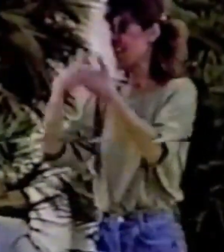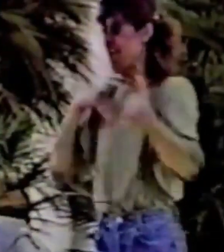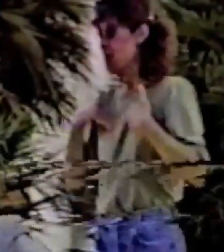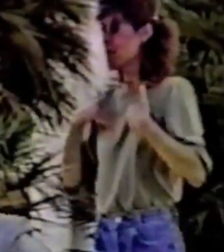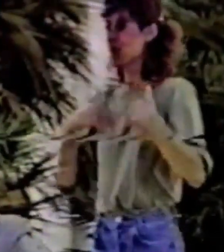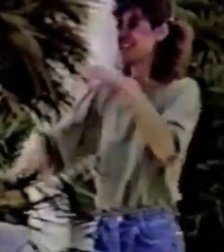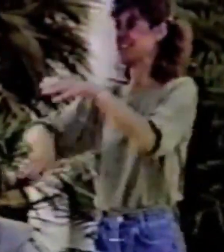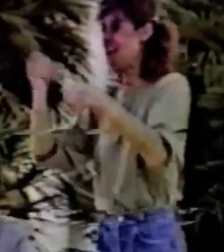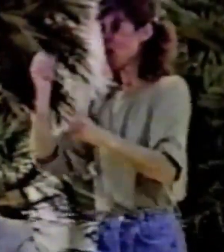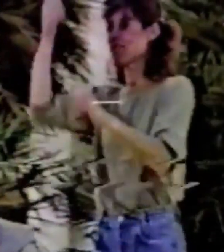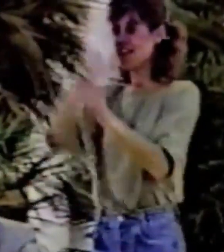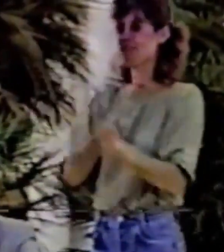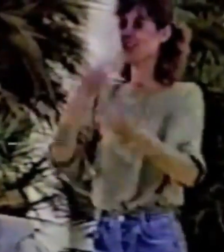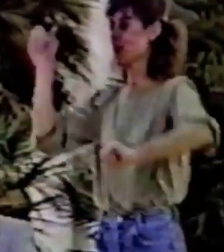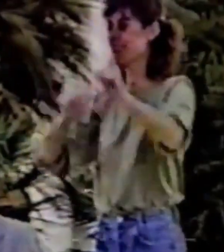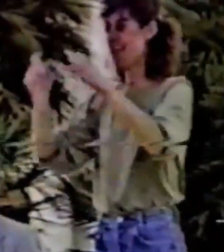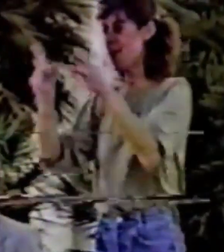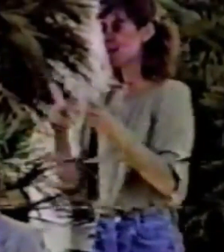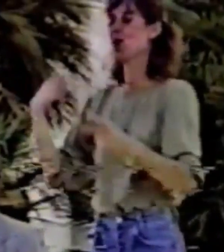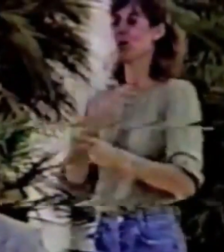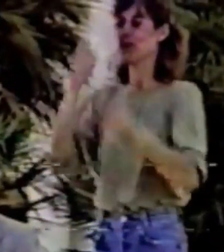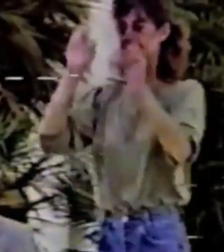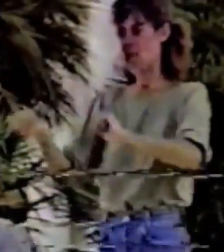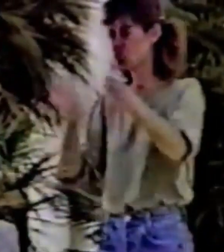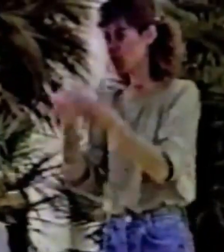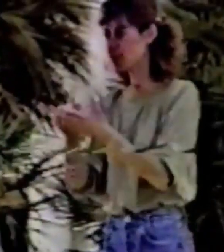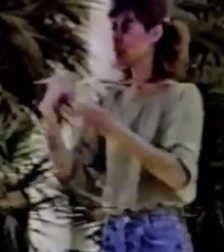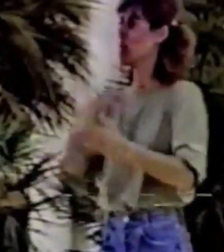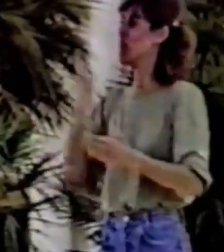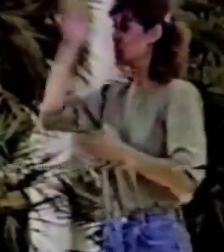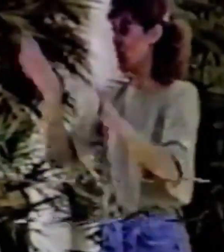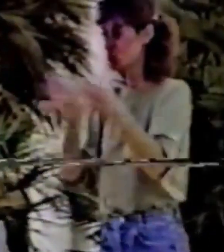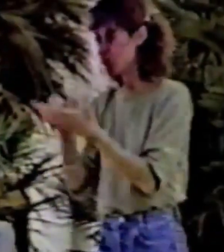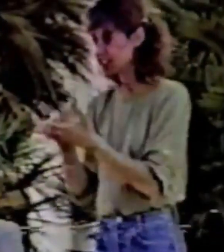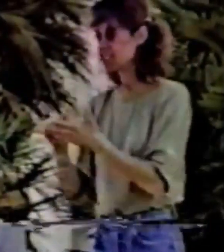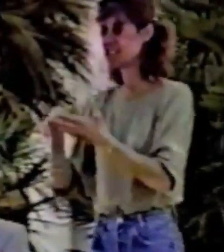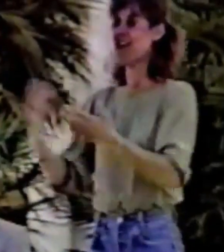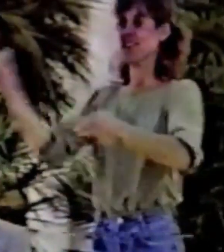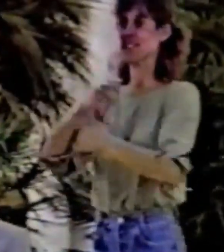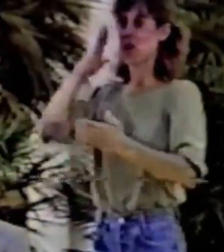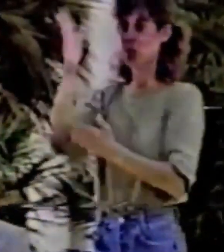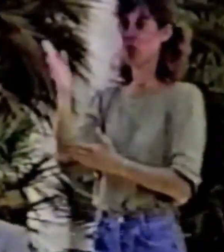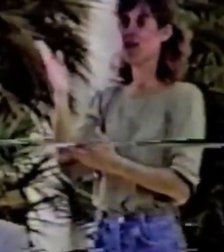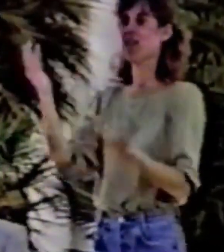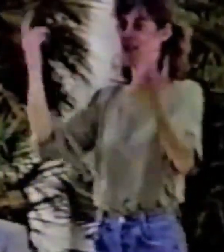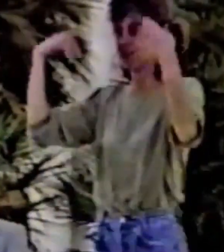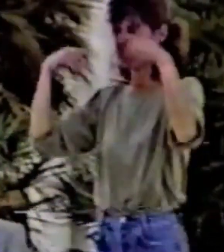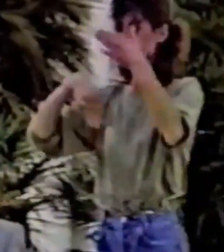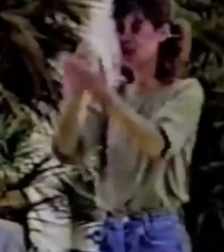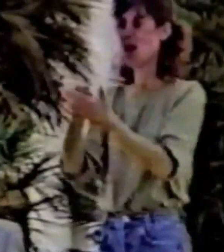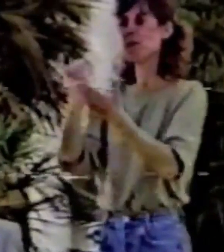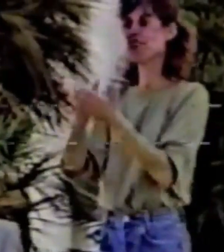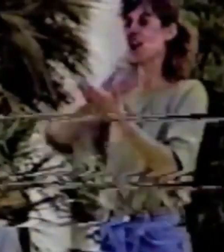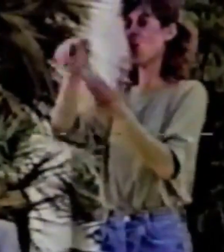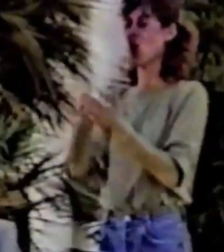animal is out of every cage! We can do this! We shall do this! The day will come when all